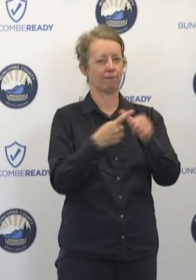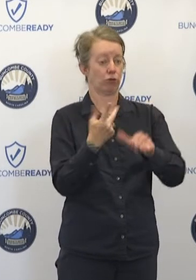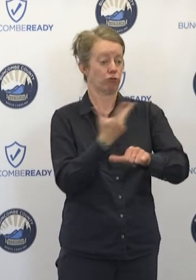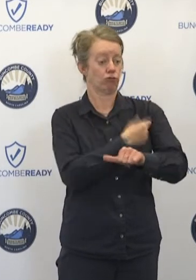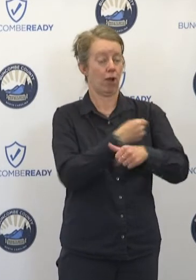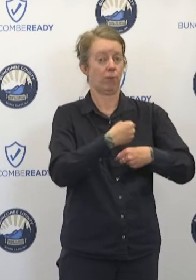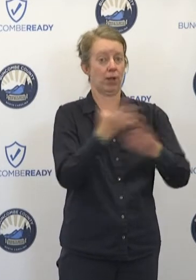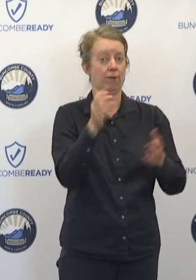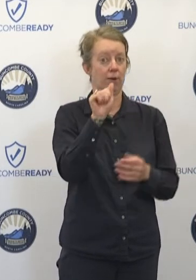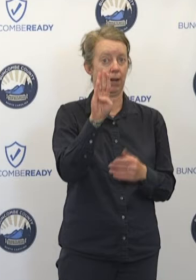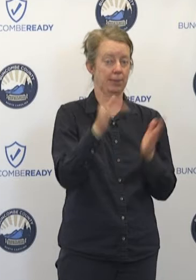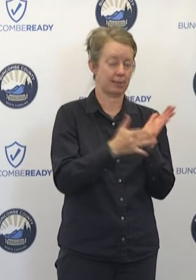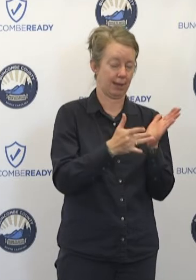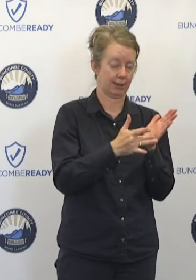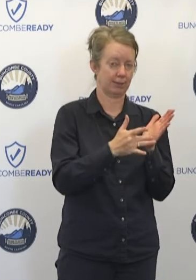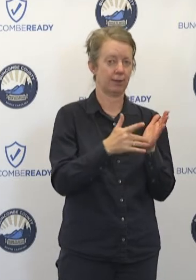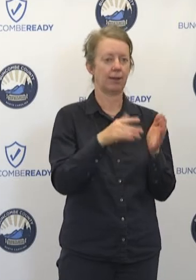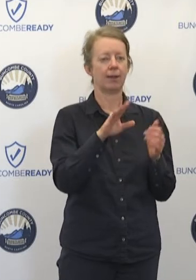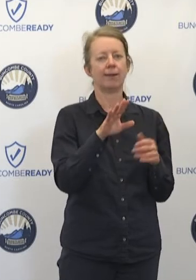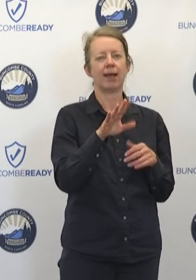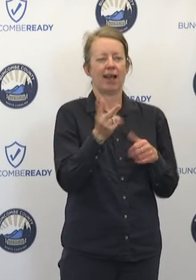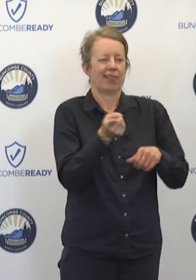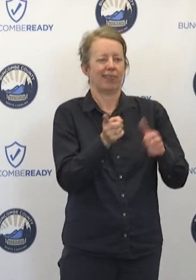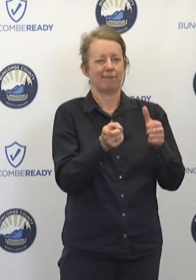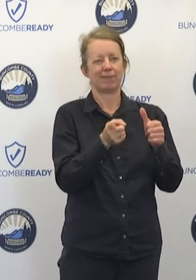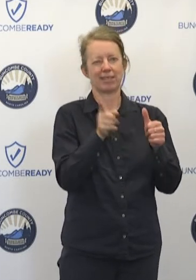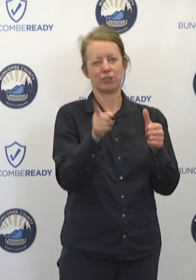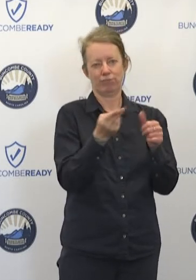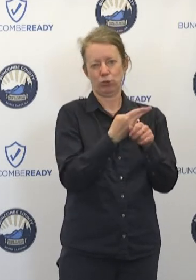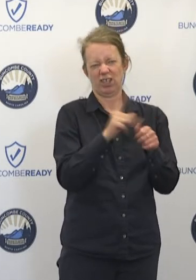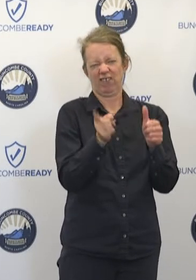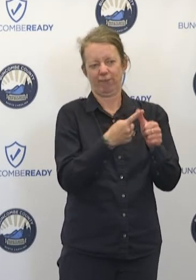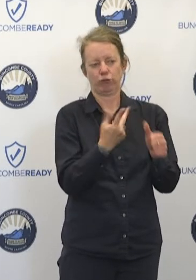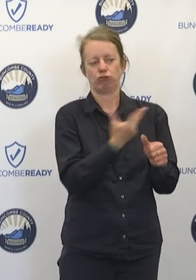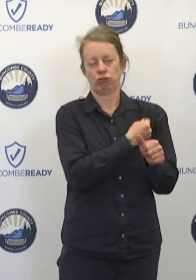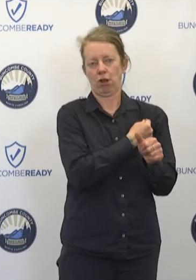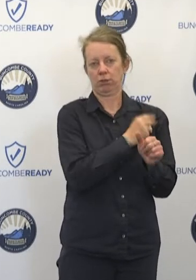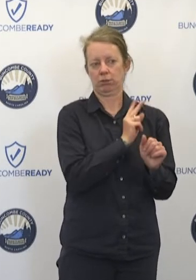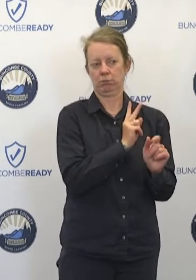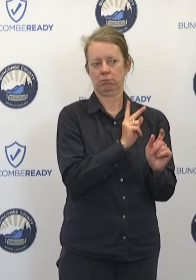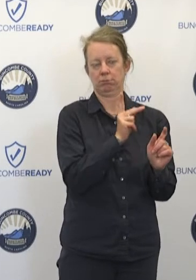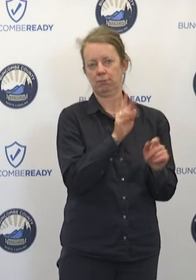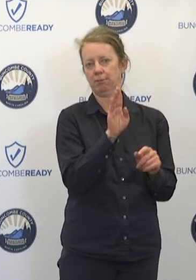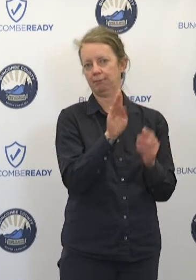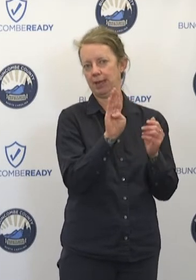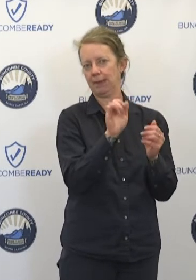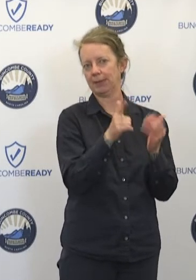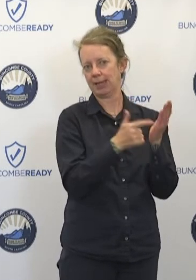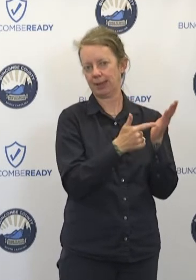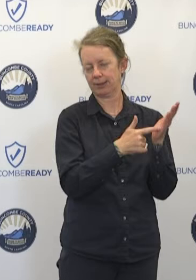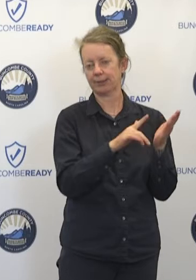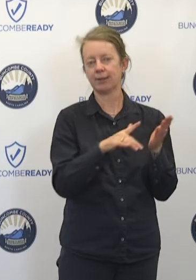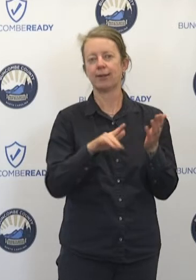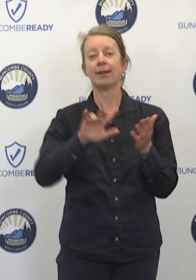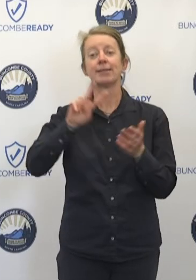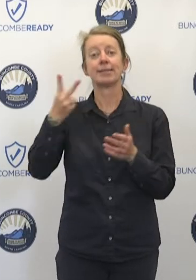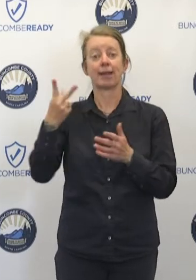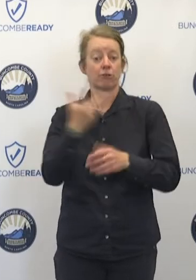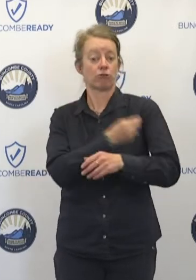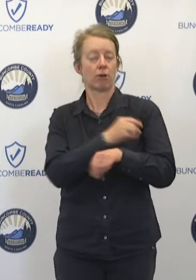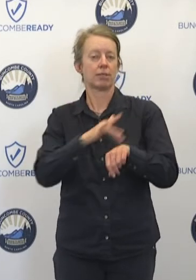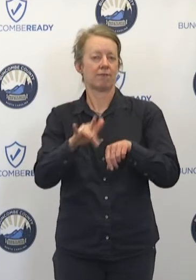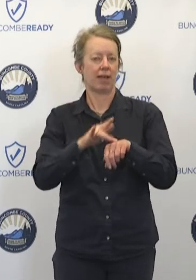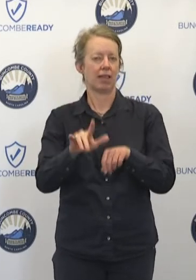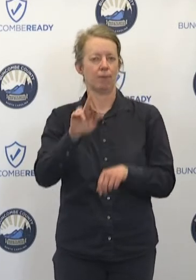AB Tech site with our baseline first dose allocations. Additionally, we continue to provide second doses at our Reynolds High School